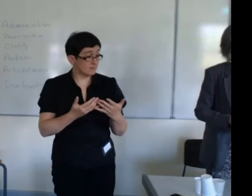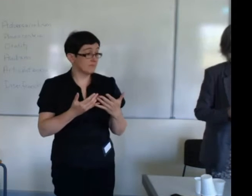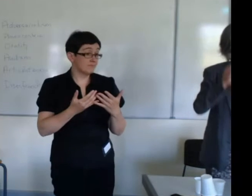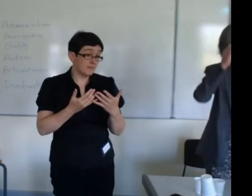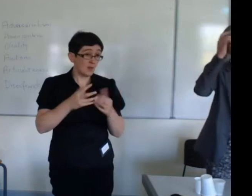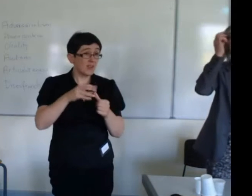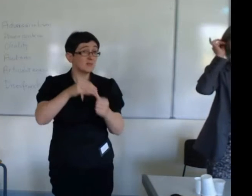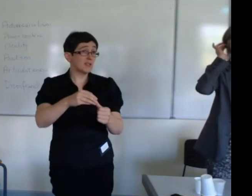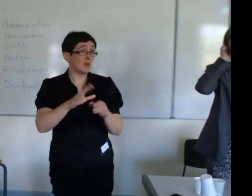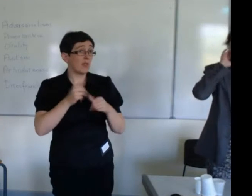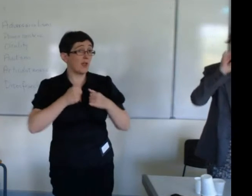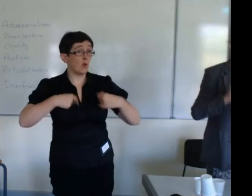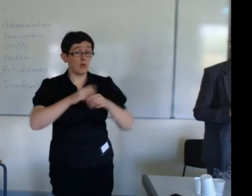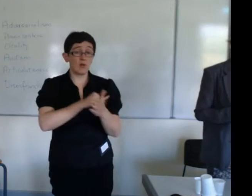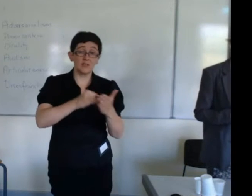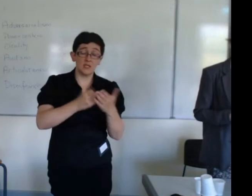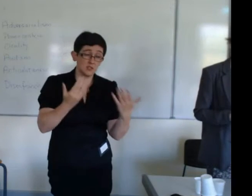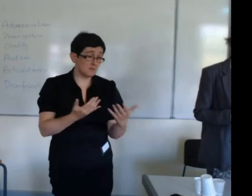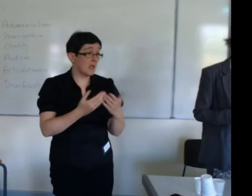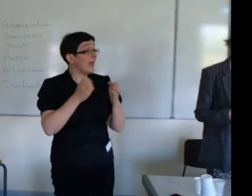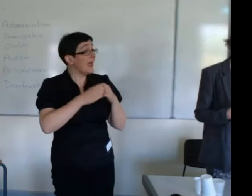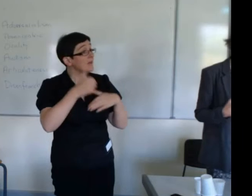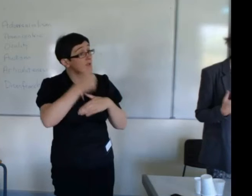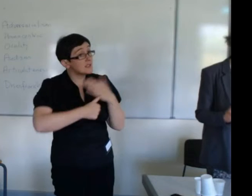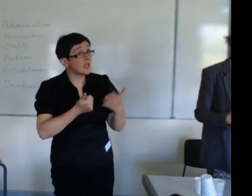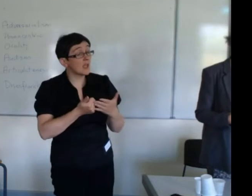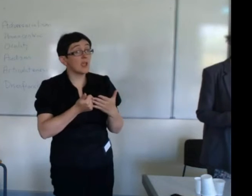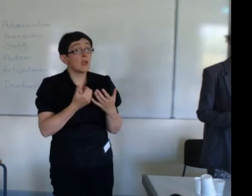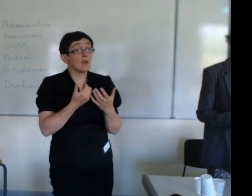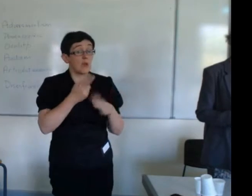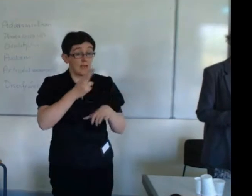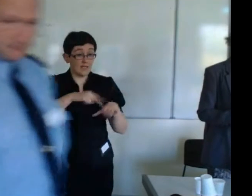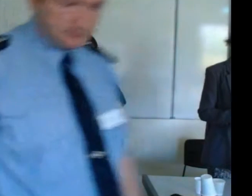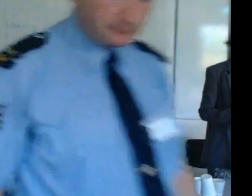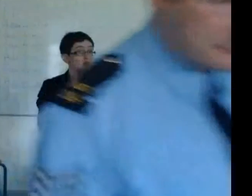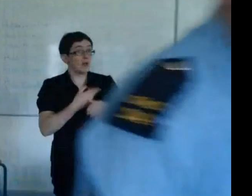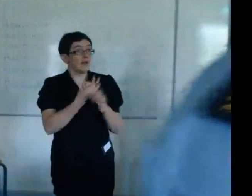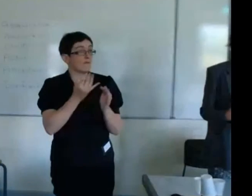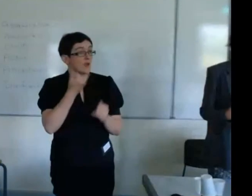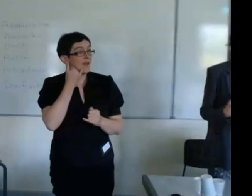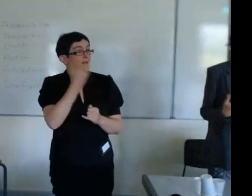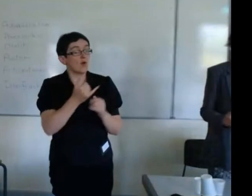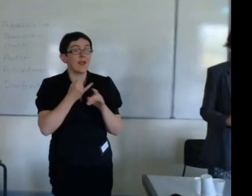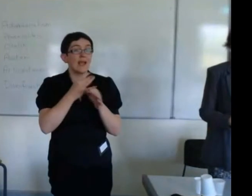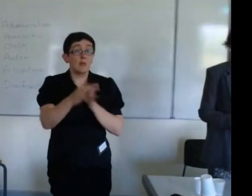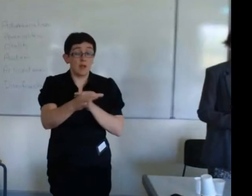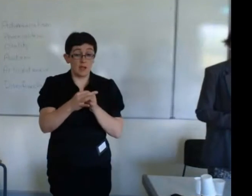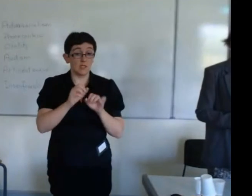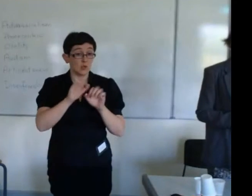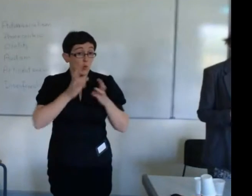this, is that every day we have a national free phone helpline, and we listen to women's stories, and we